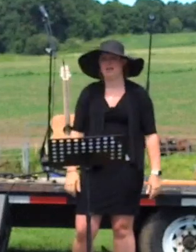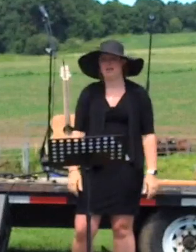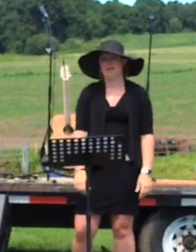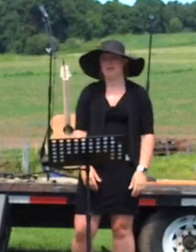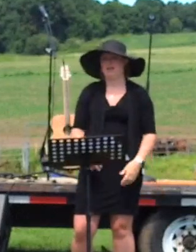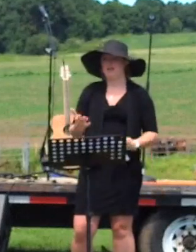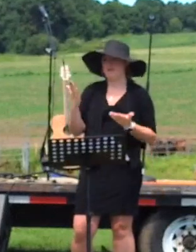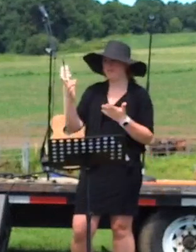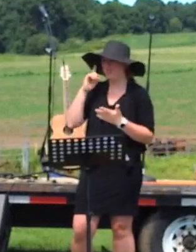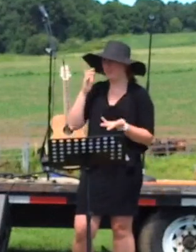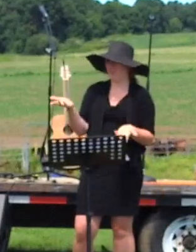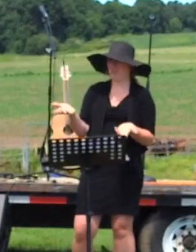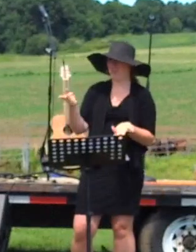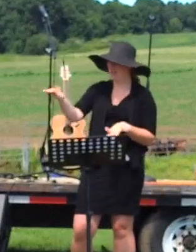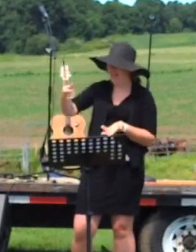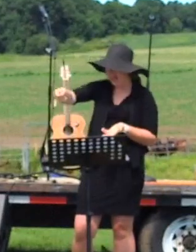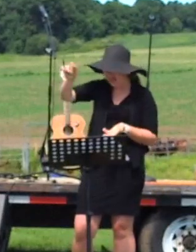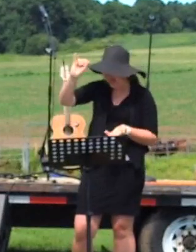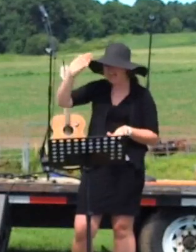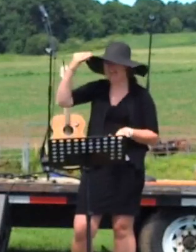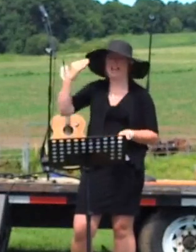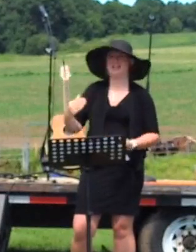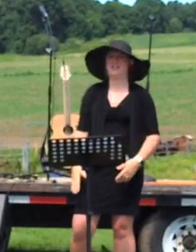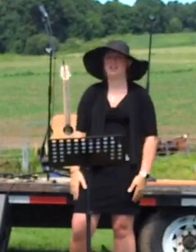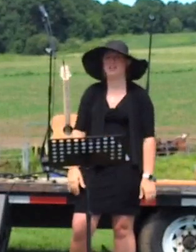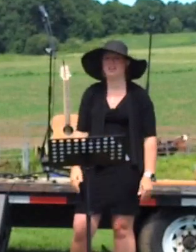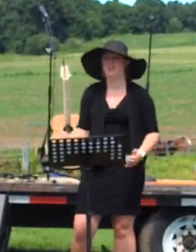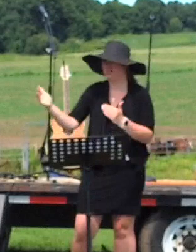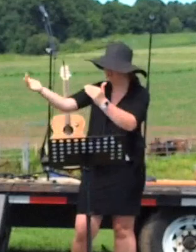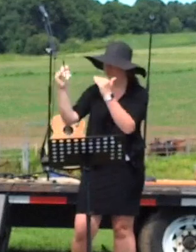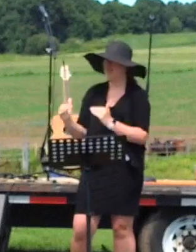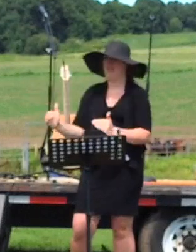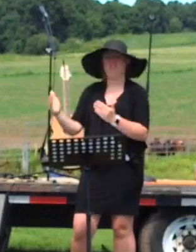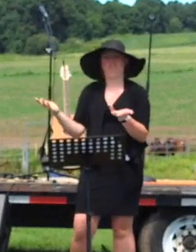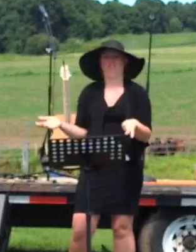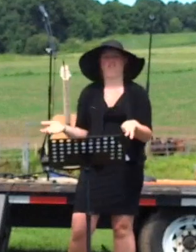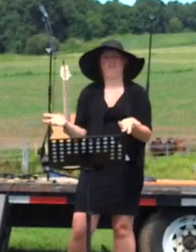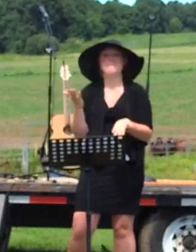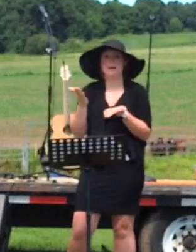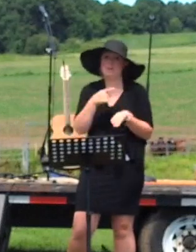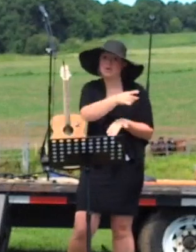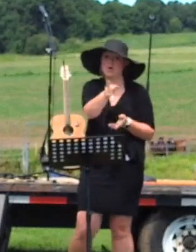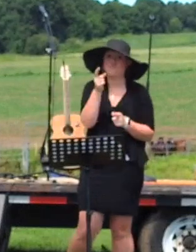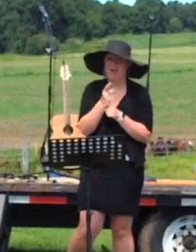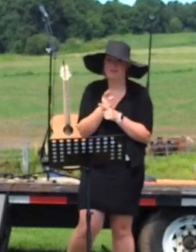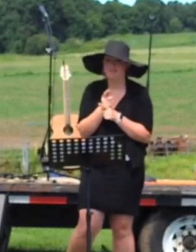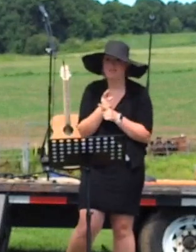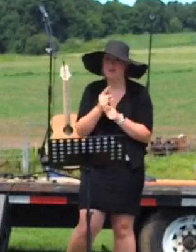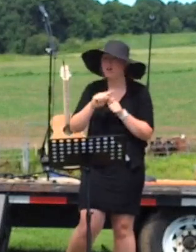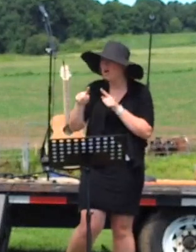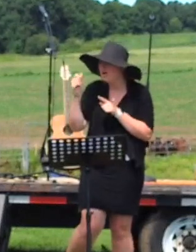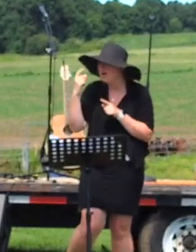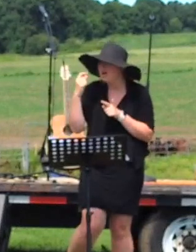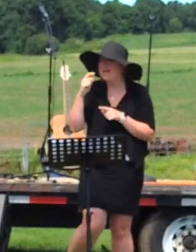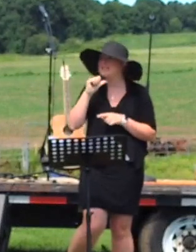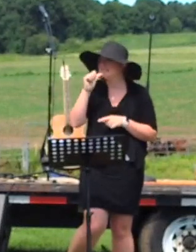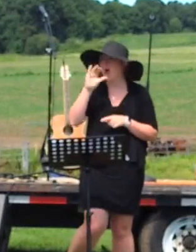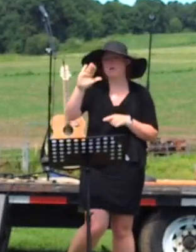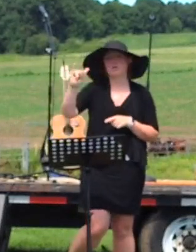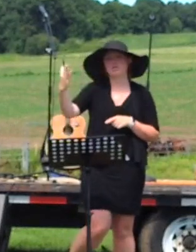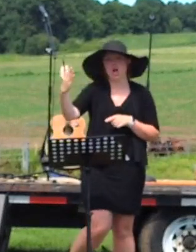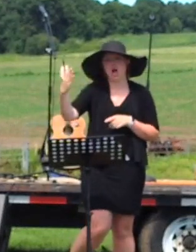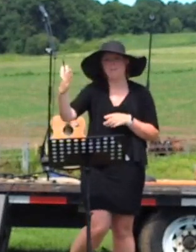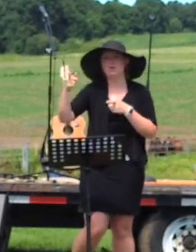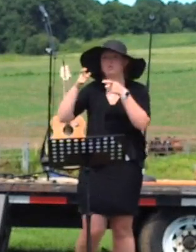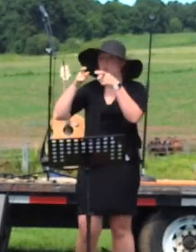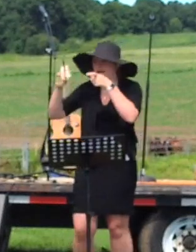Who you may think, frankly, are idiots. And you know what? You may be right. But here's the thing. It's not your job to